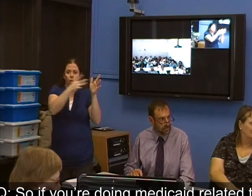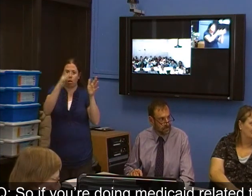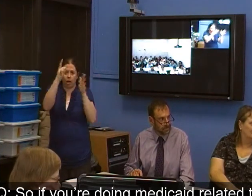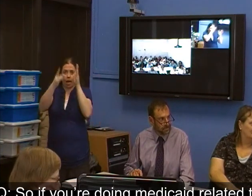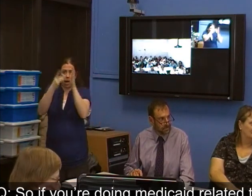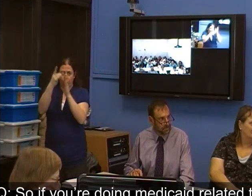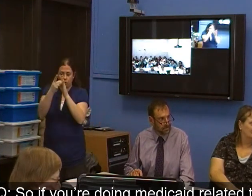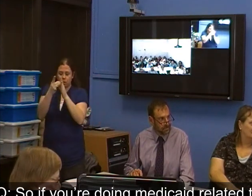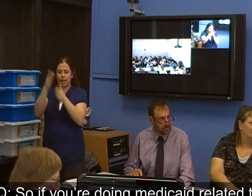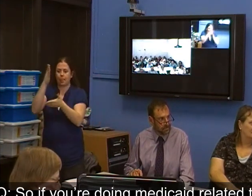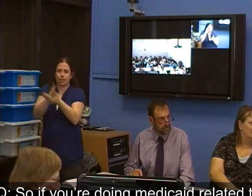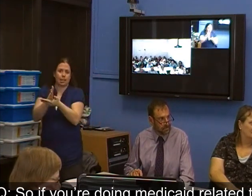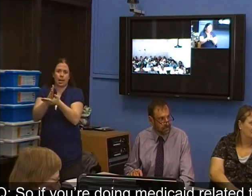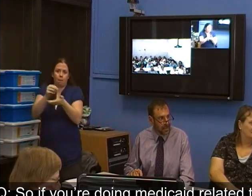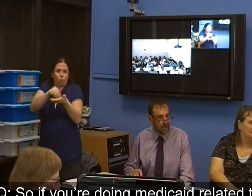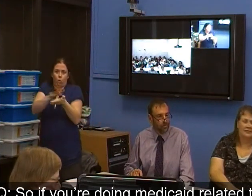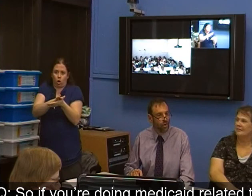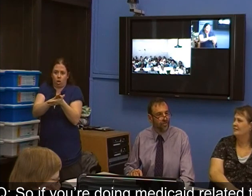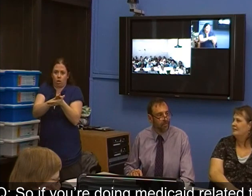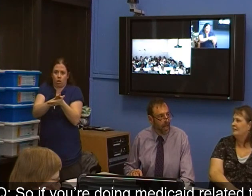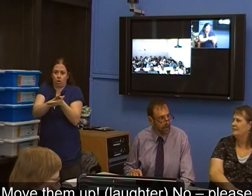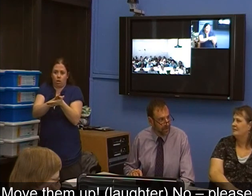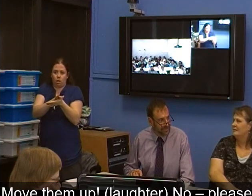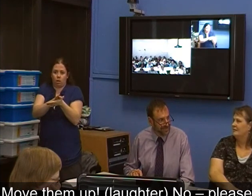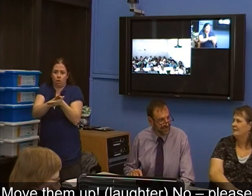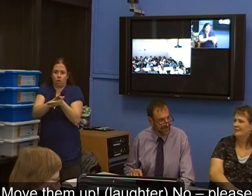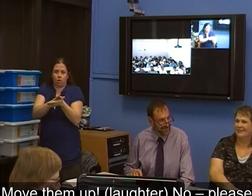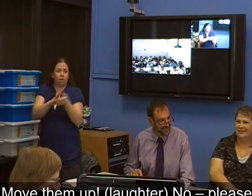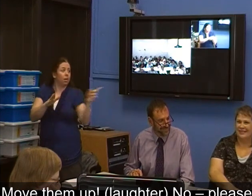in the day, we don't move them up for